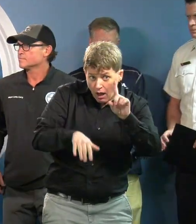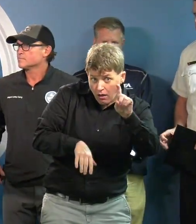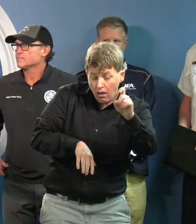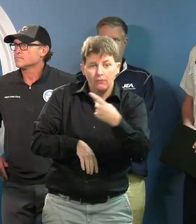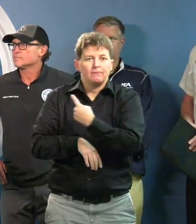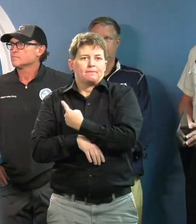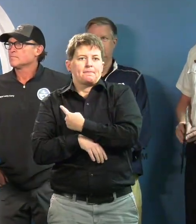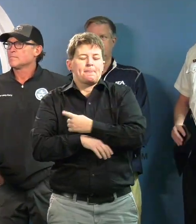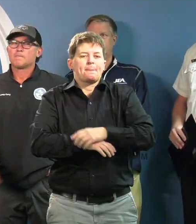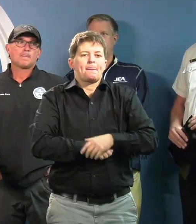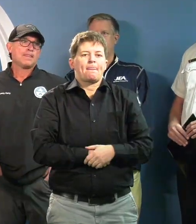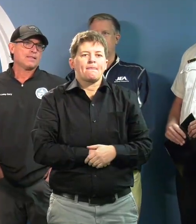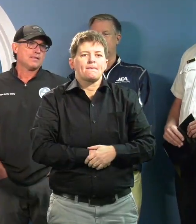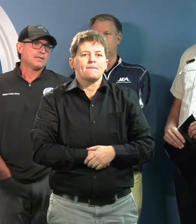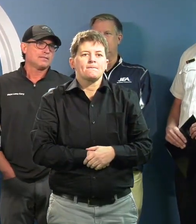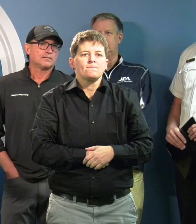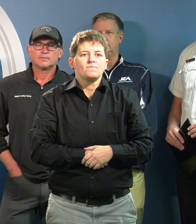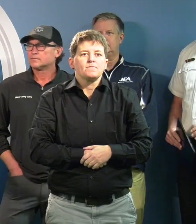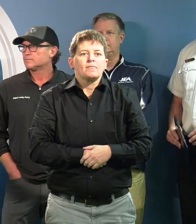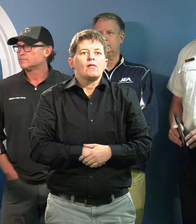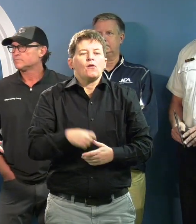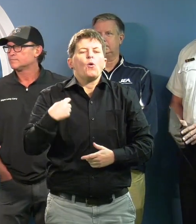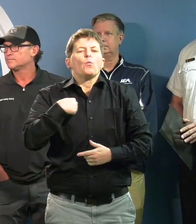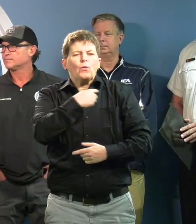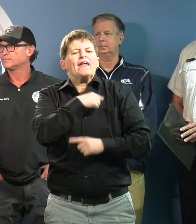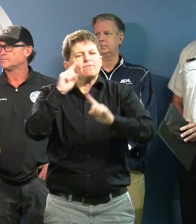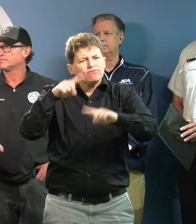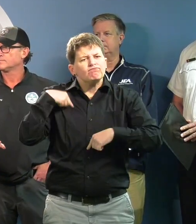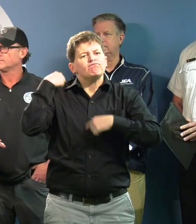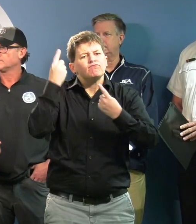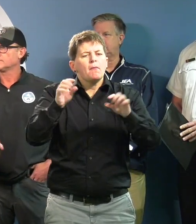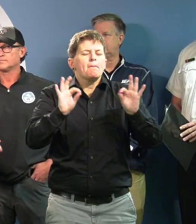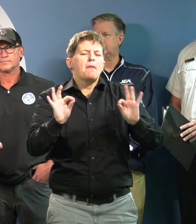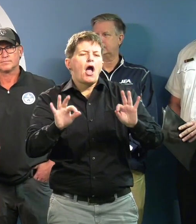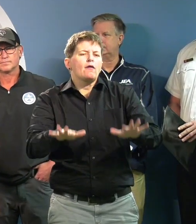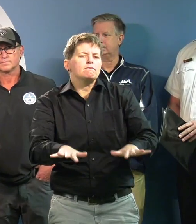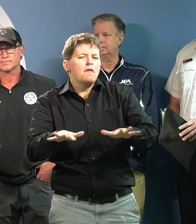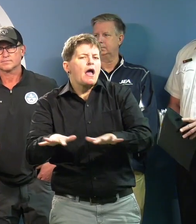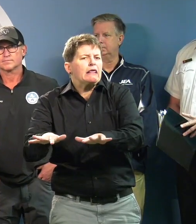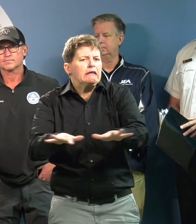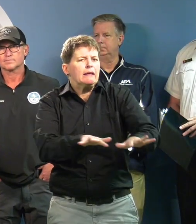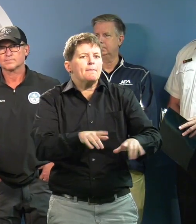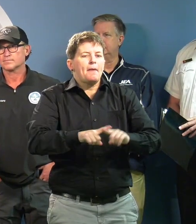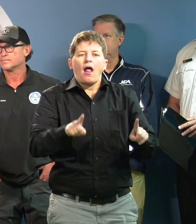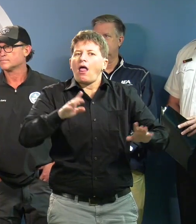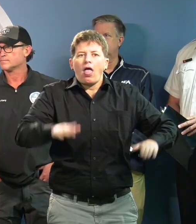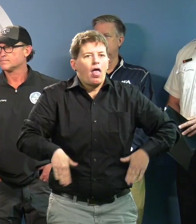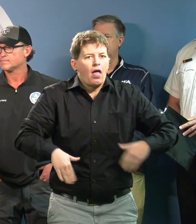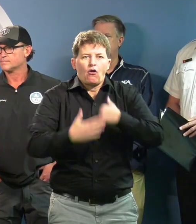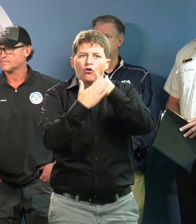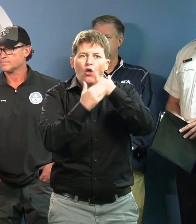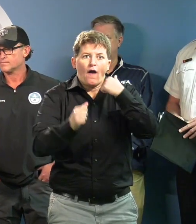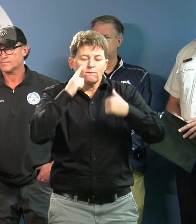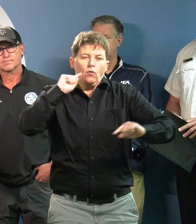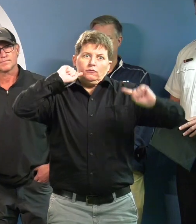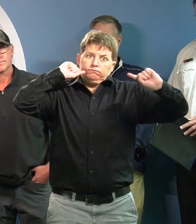At this point in time, we've had minor flooding occurring in low-lying areas, but we haven't had calls for major flooding at this